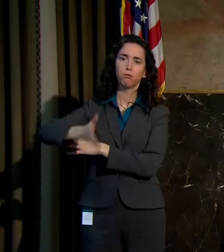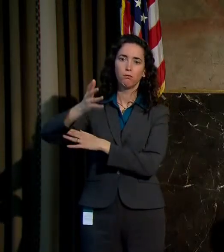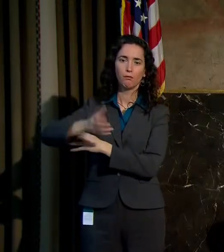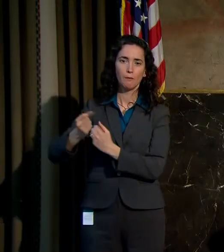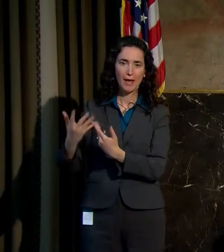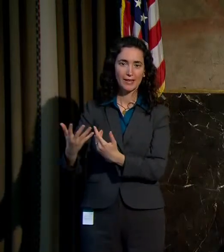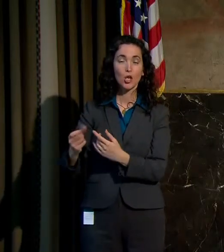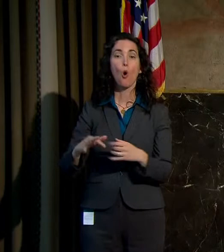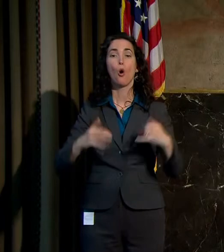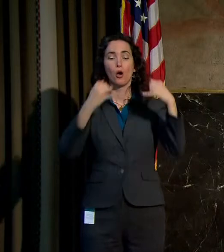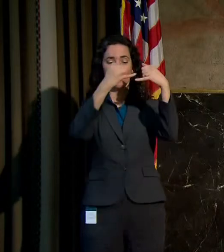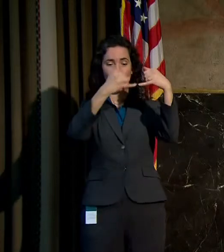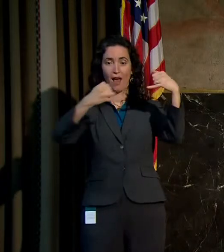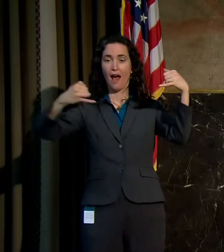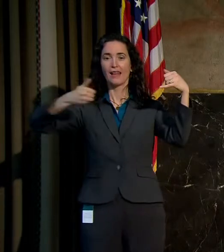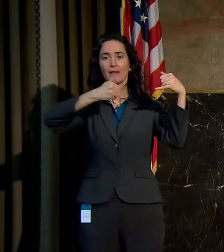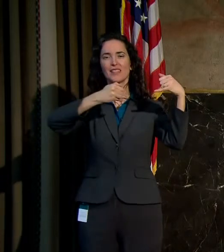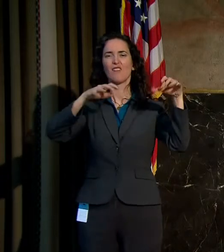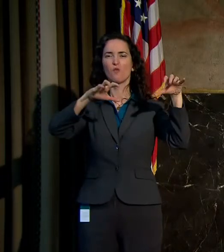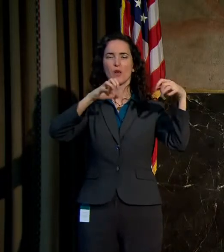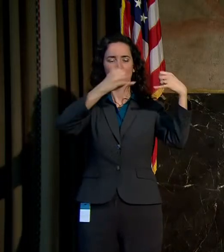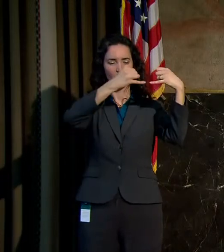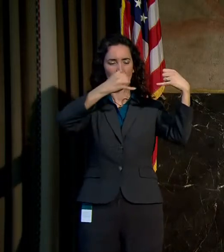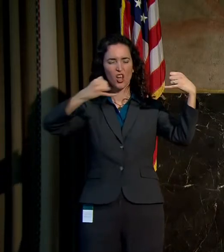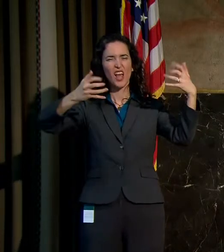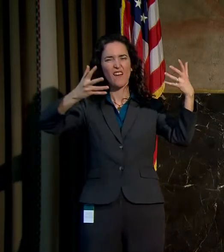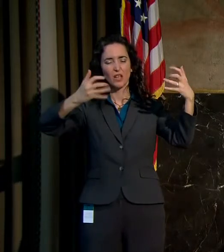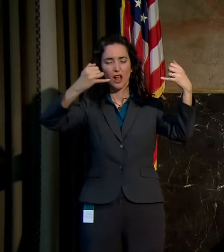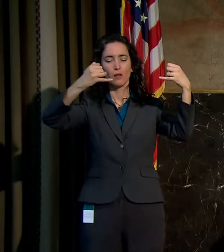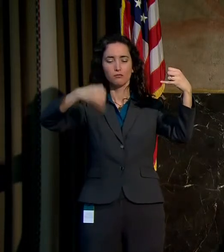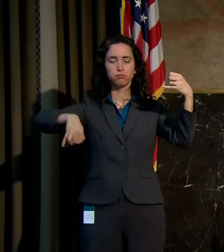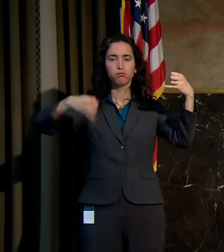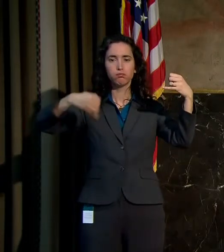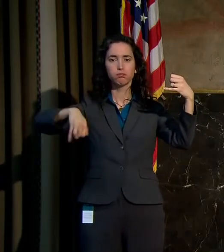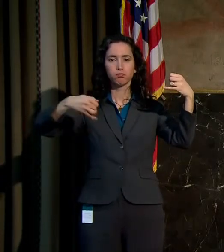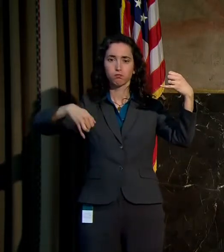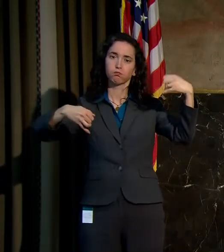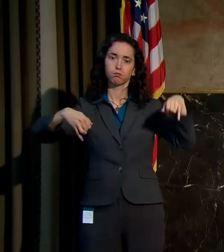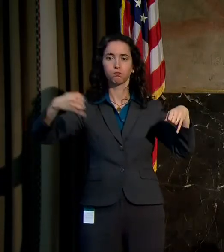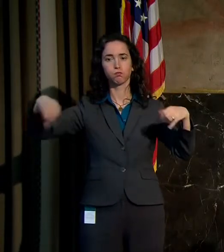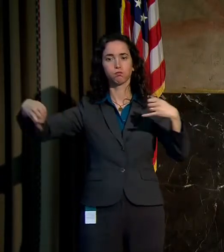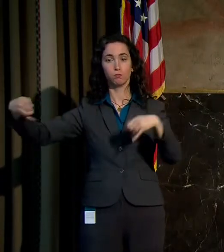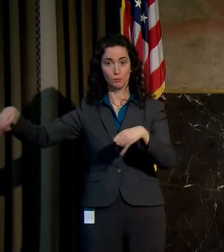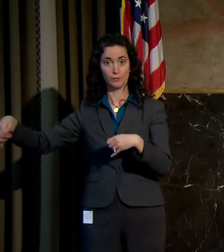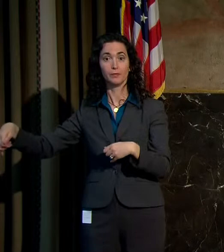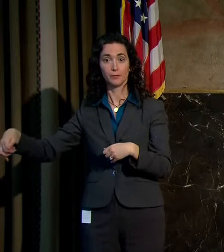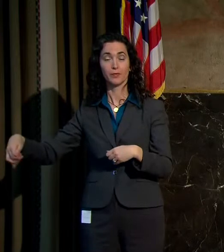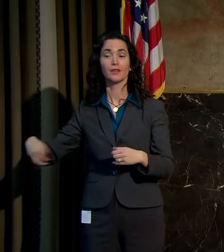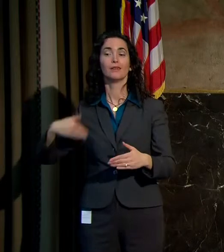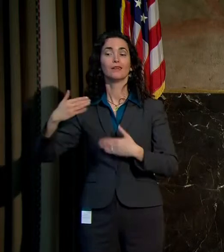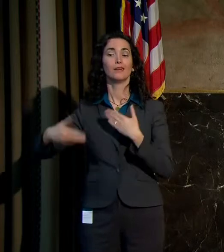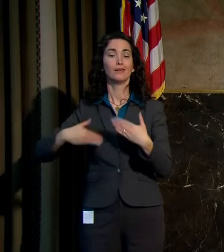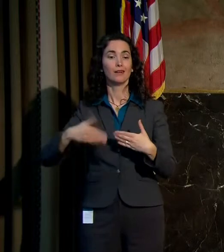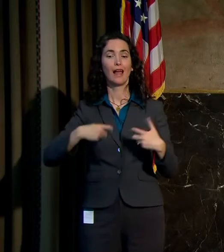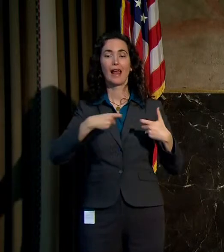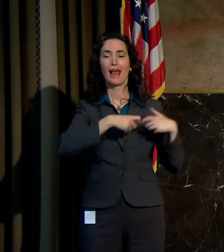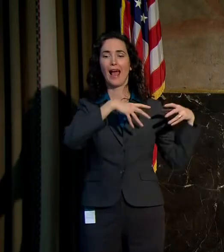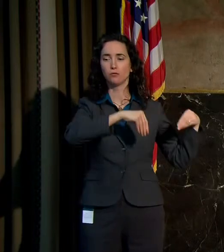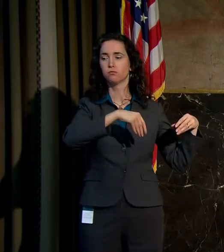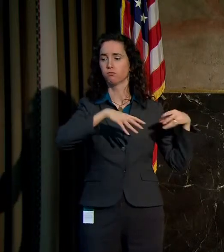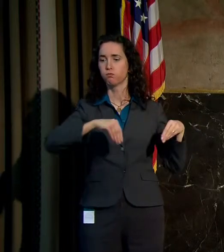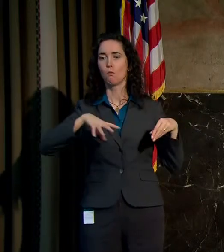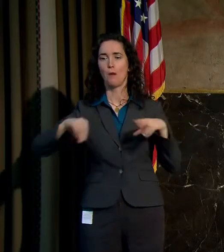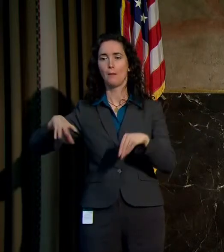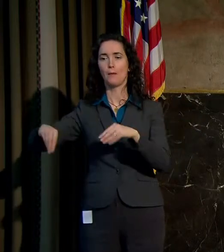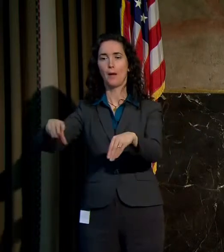ice accumulations on the lines themselves caused problems. And then that cascaded into loss of